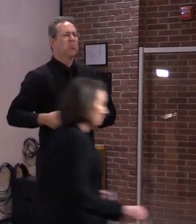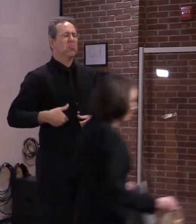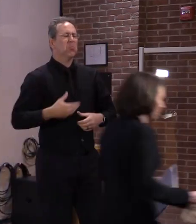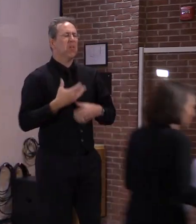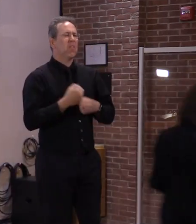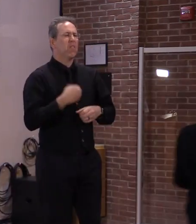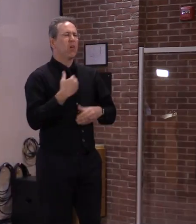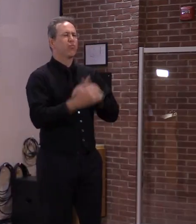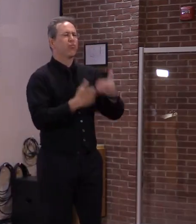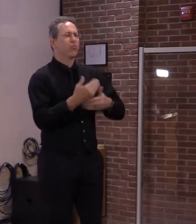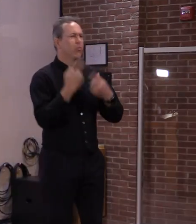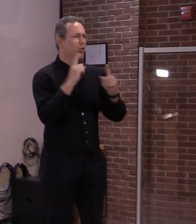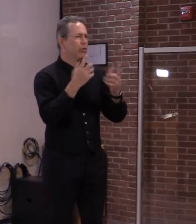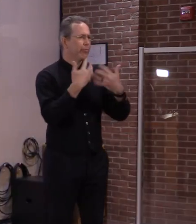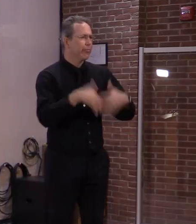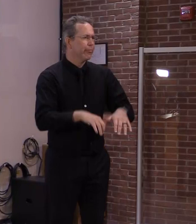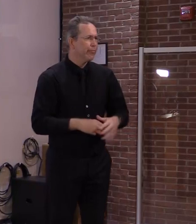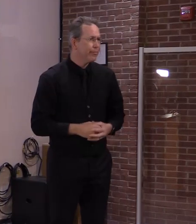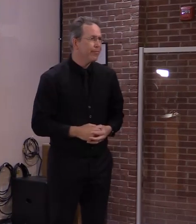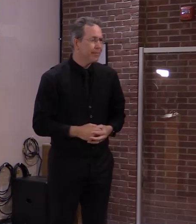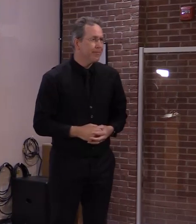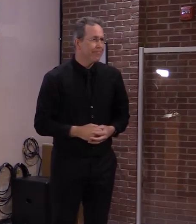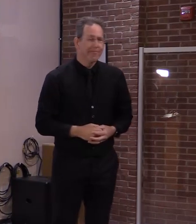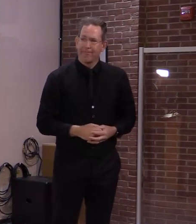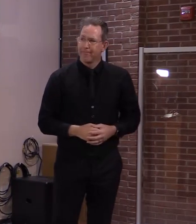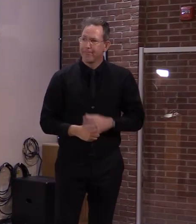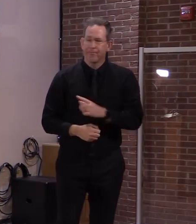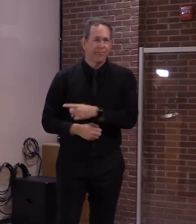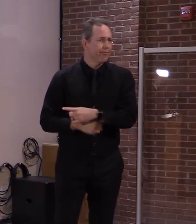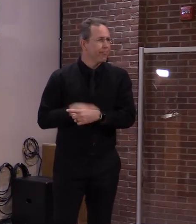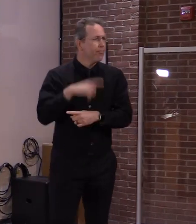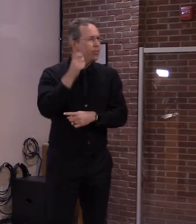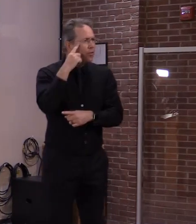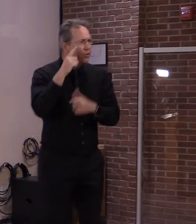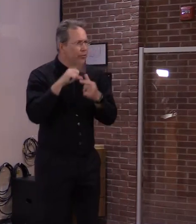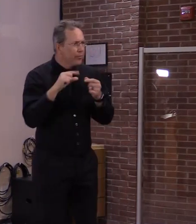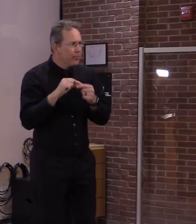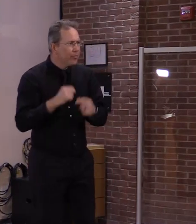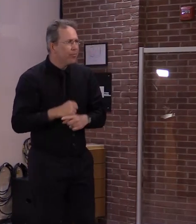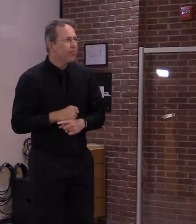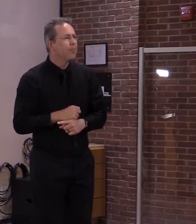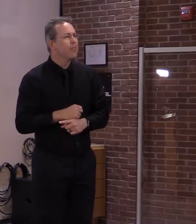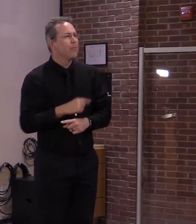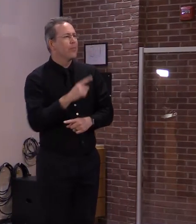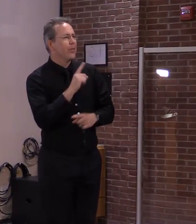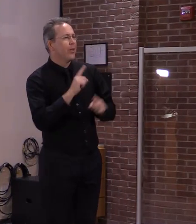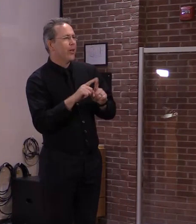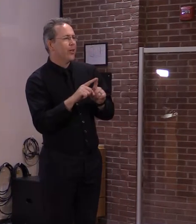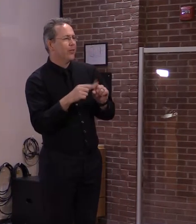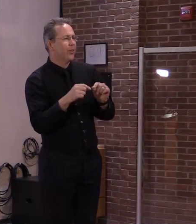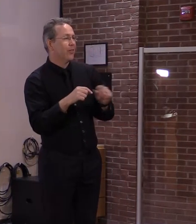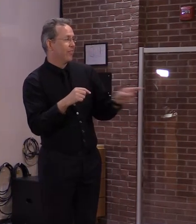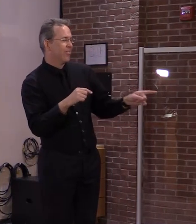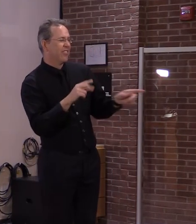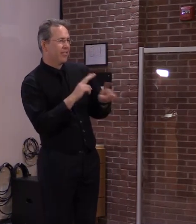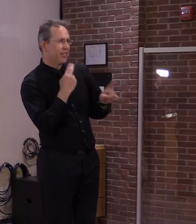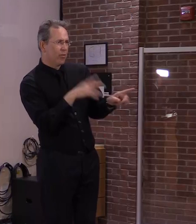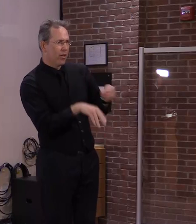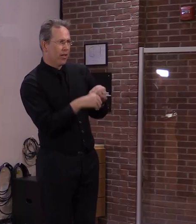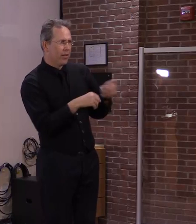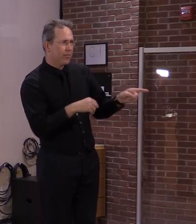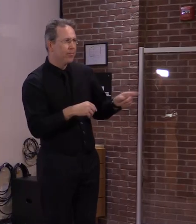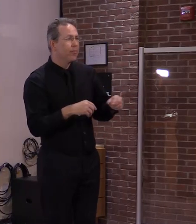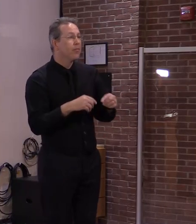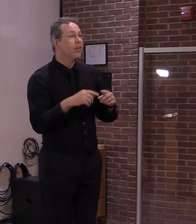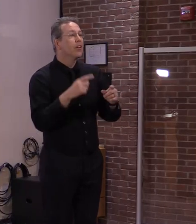Thank you. As well, Deputy Secretary Samuelson, the Department of Defense has been